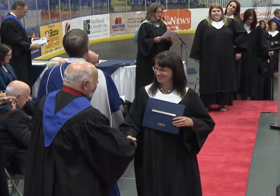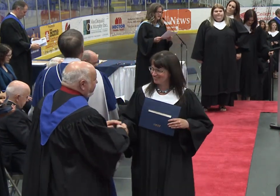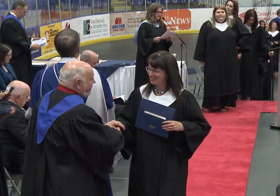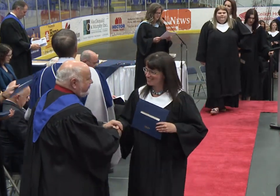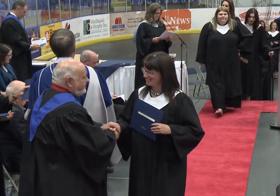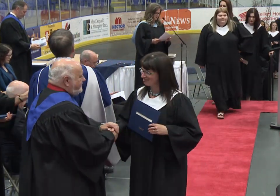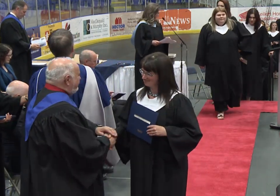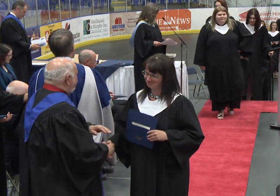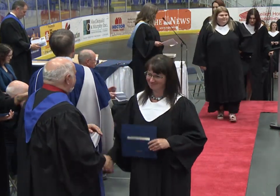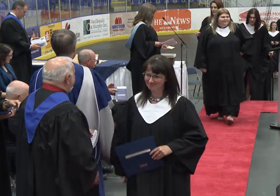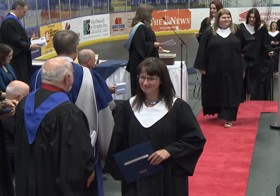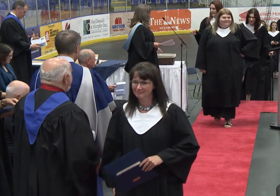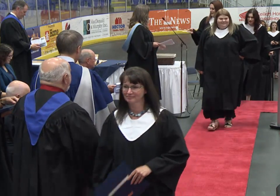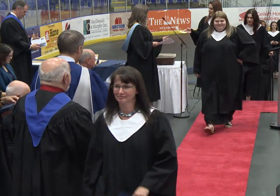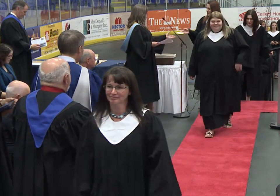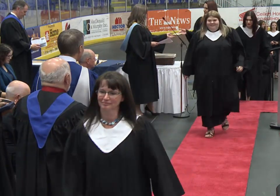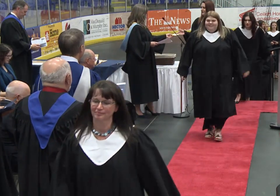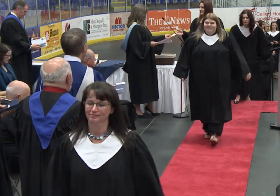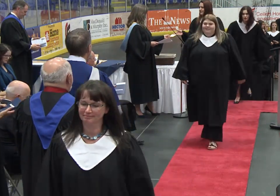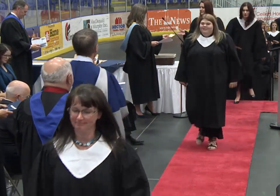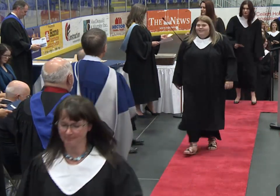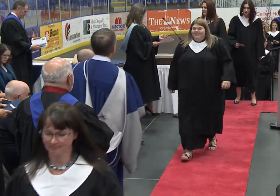Ashley Mailman.